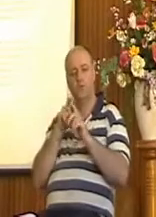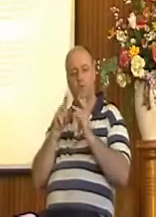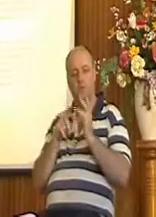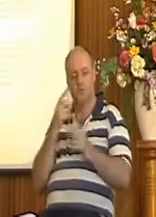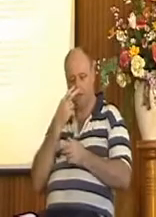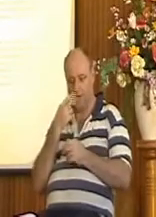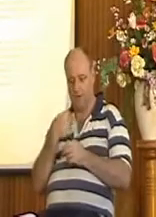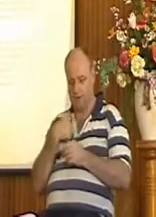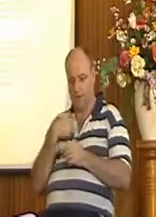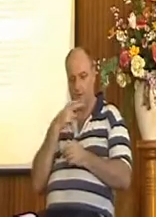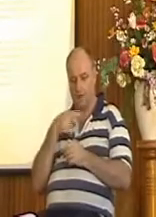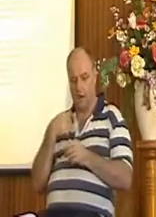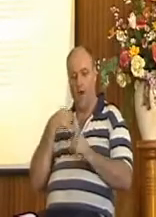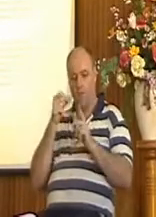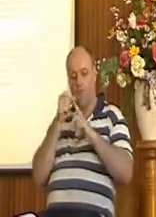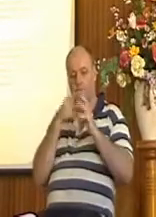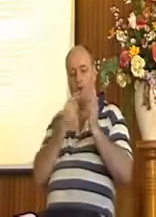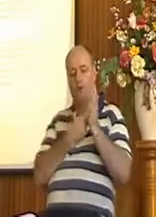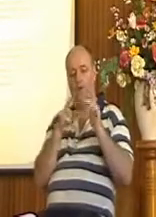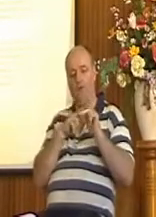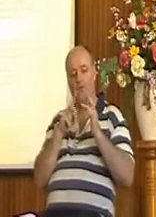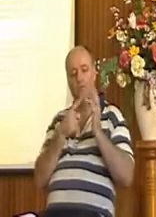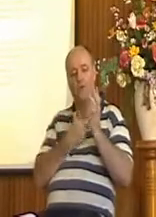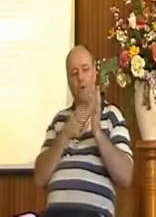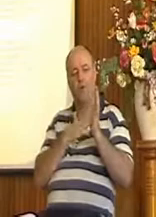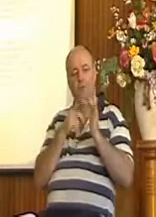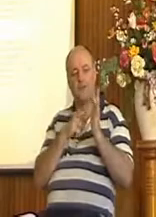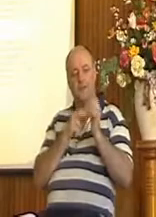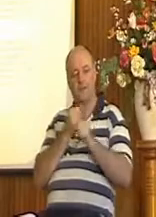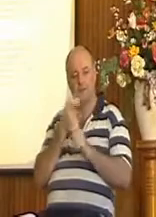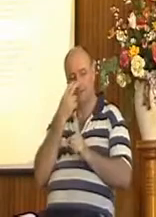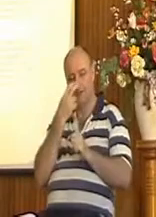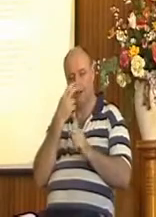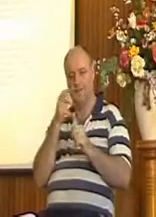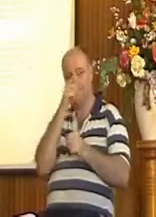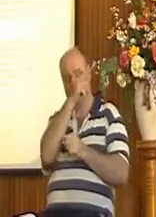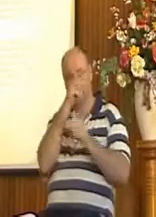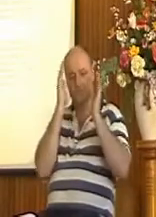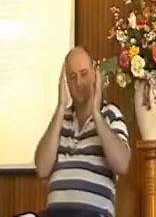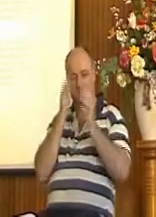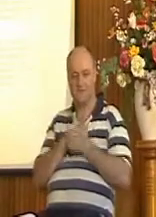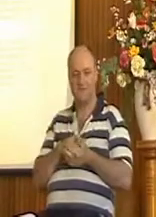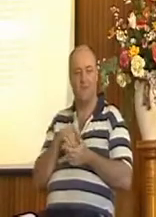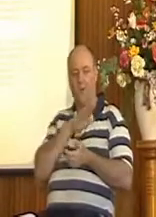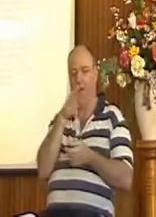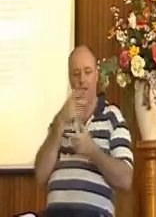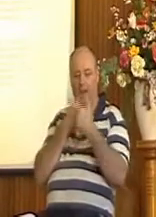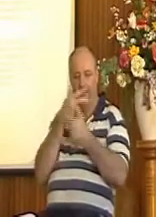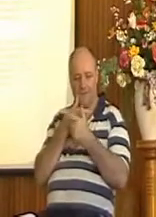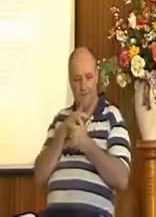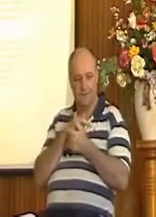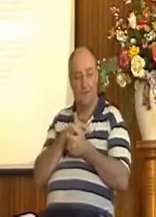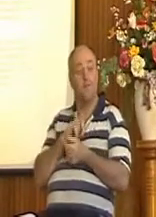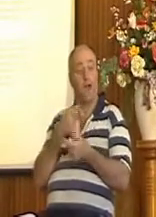I perform. They're thinking of a circus. Actually, it was very sober, like this meeting is